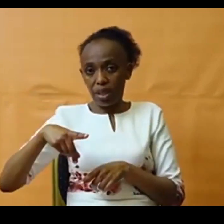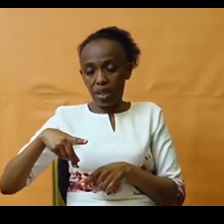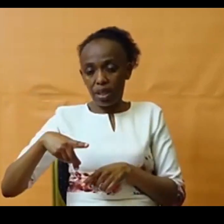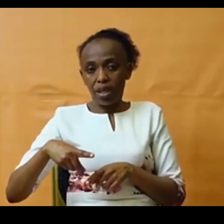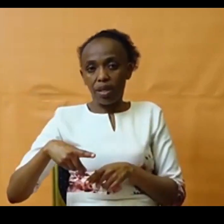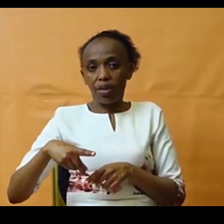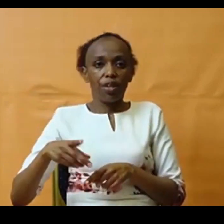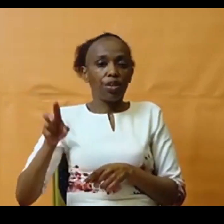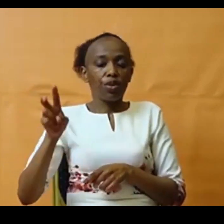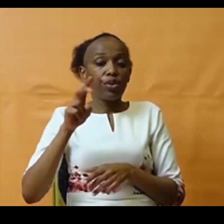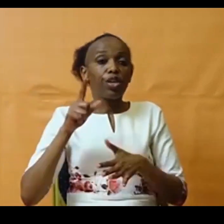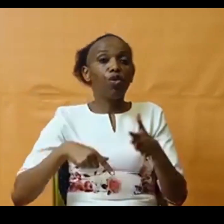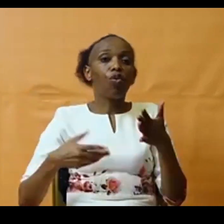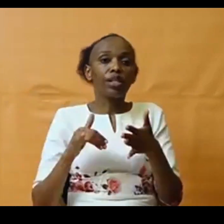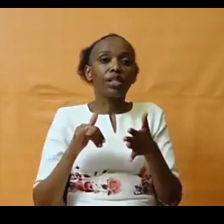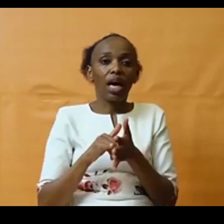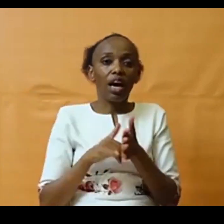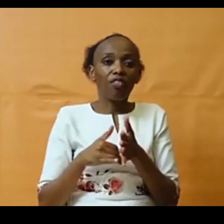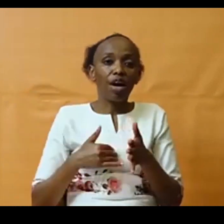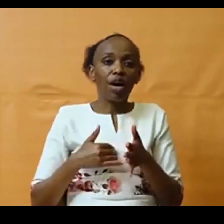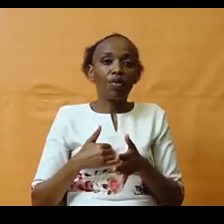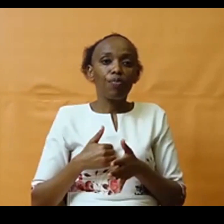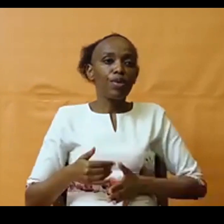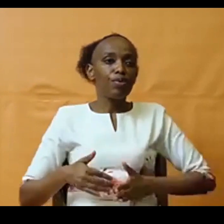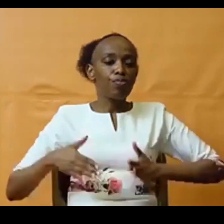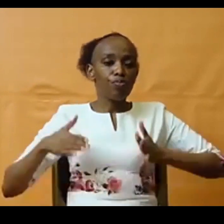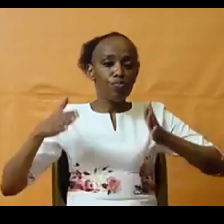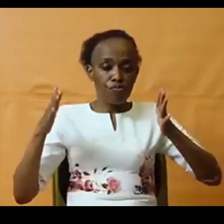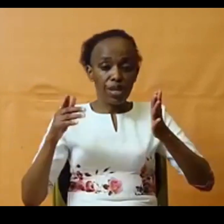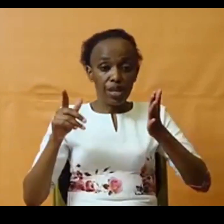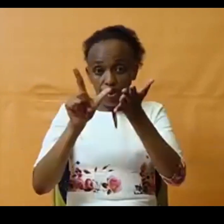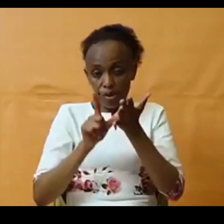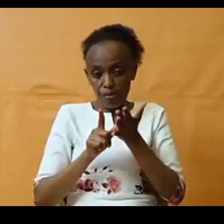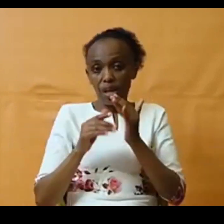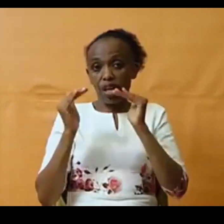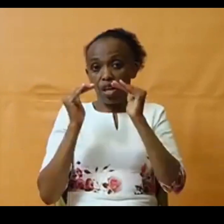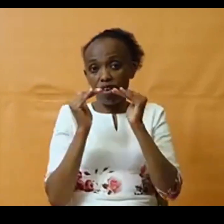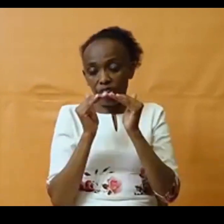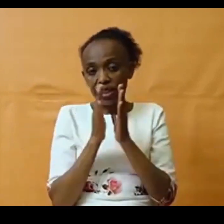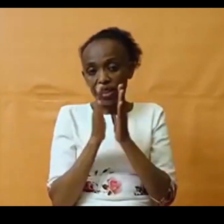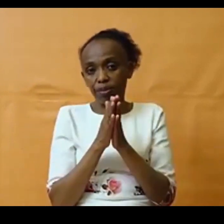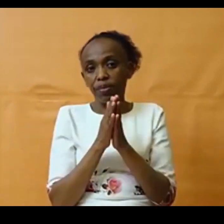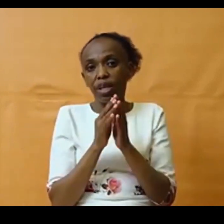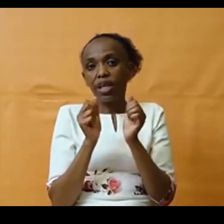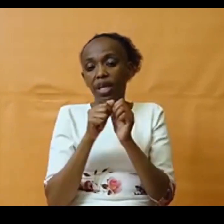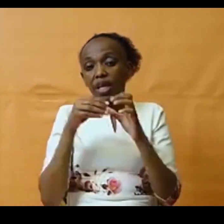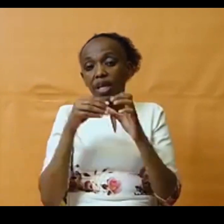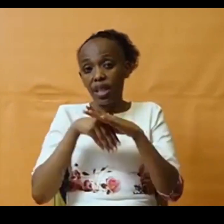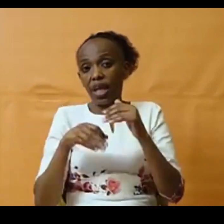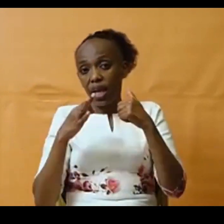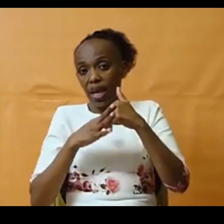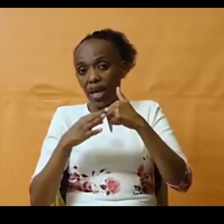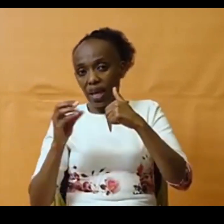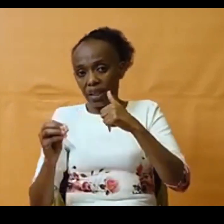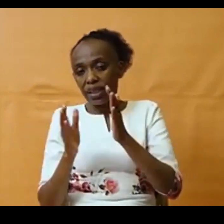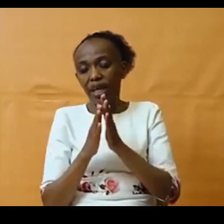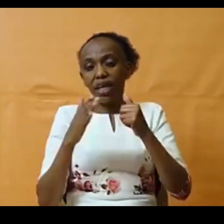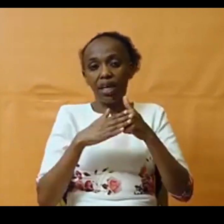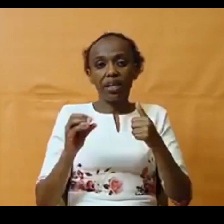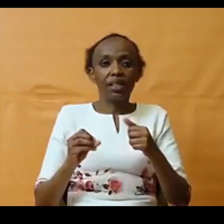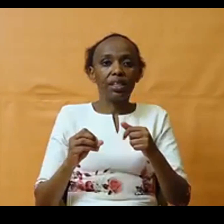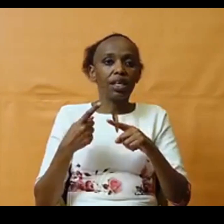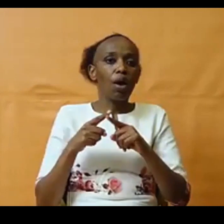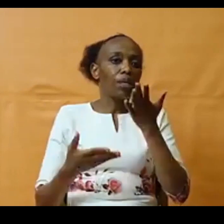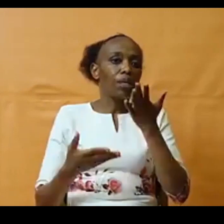will see that there was a huge peak in debt levels as a percentage of GDP in the 80s and 90s. But now, in terms of economic size,